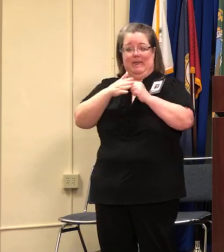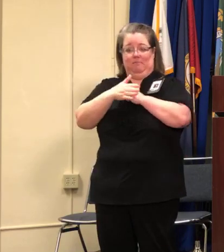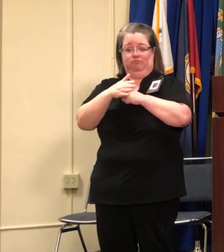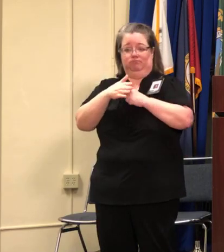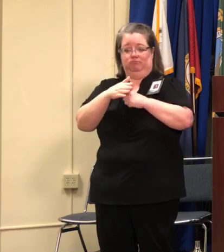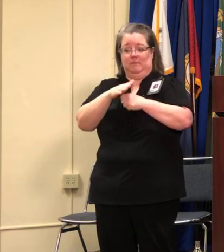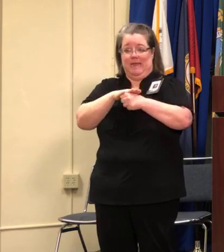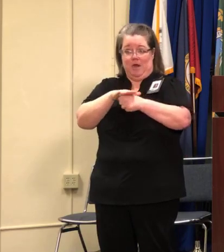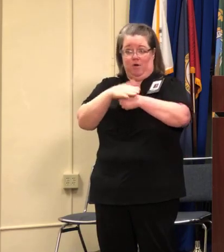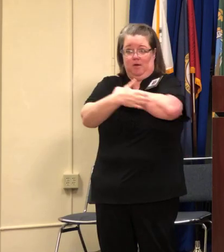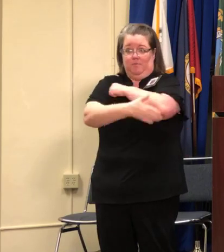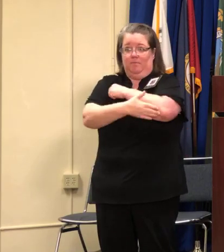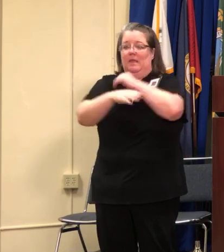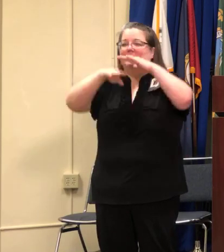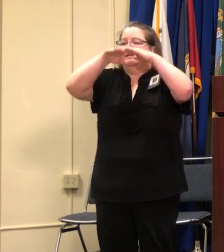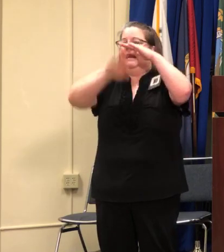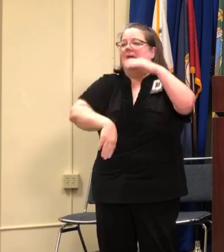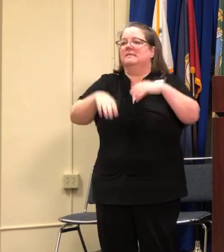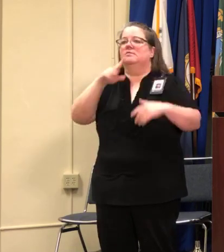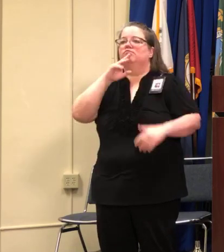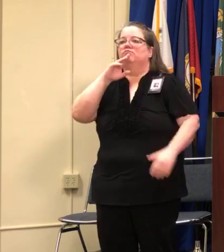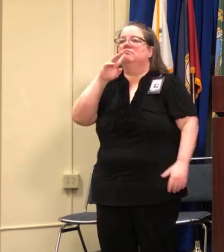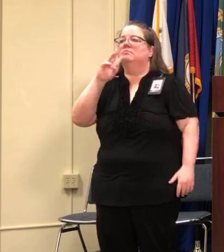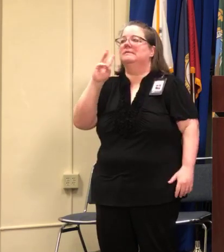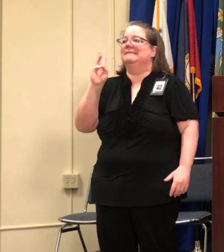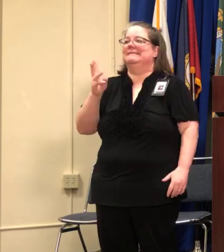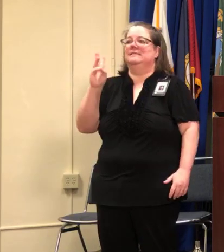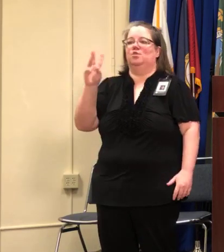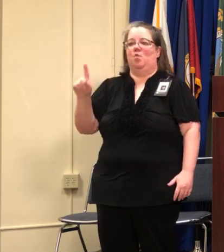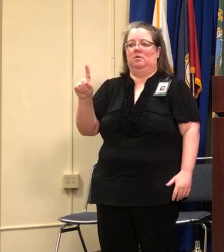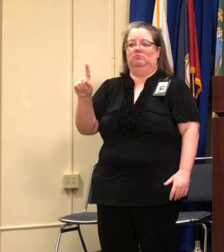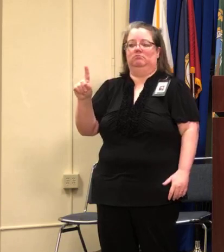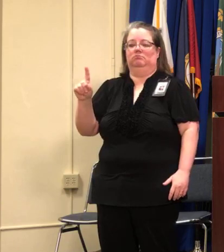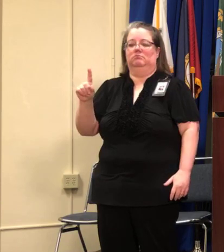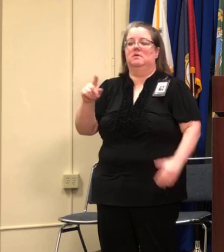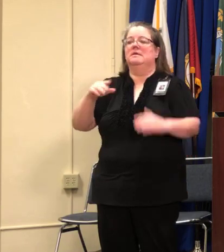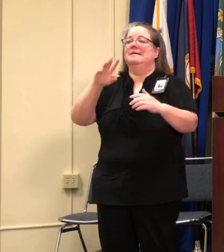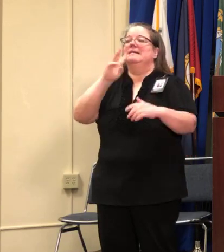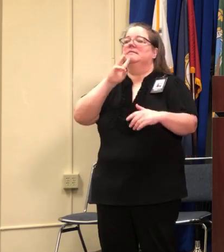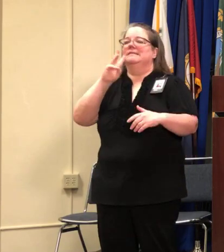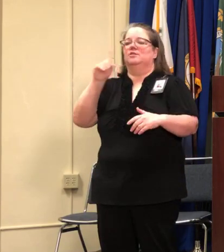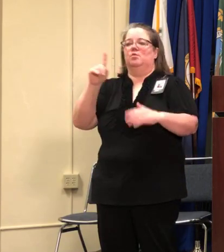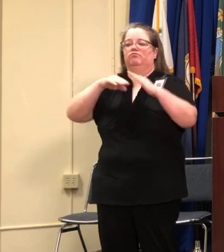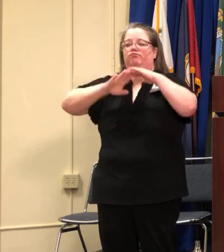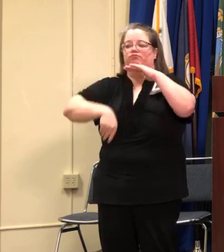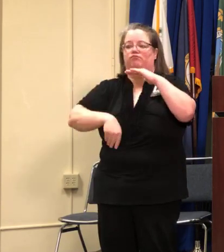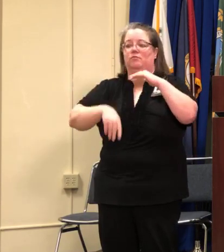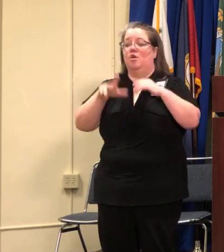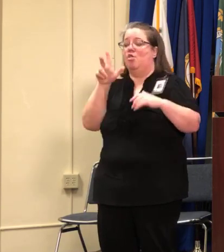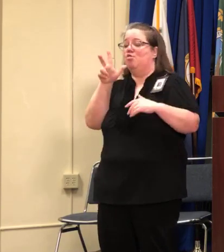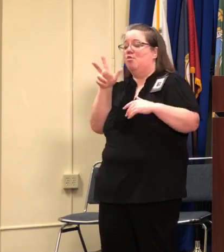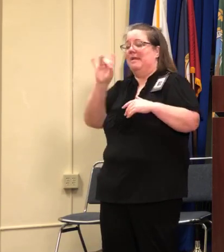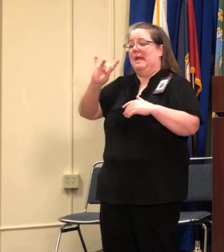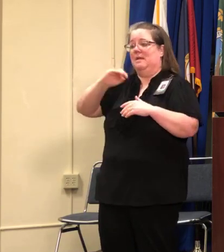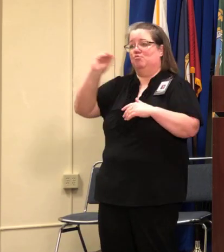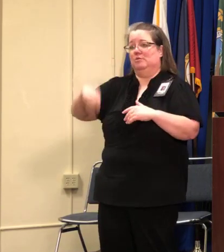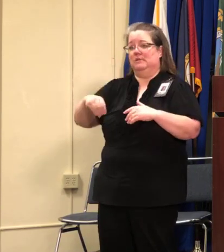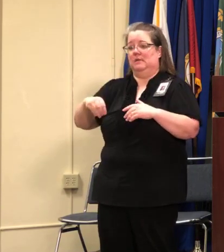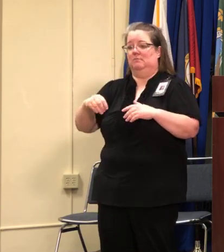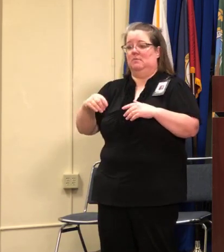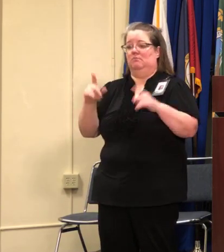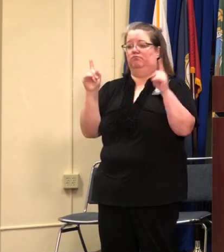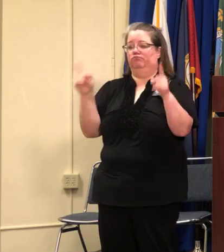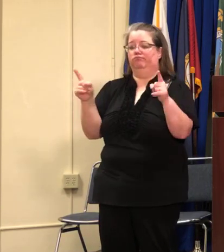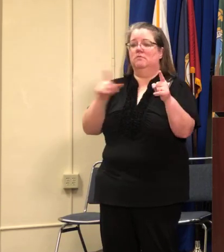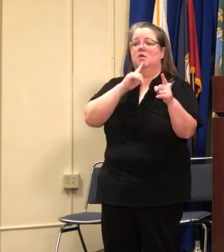are less than 61 years old. So they're 60 years old and younger. 38% of the people who have been diagnosed are between